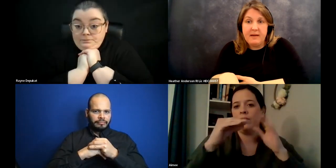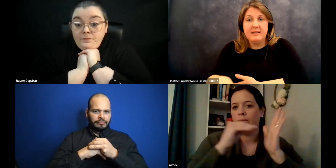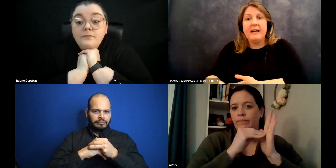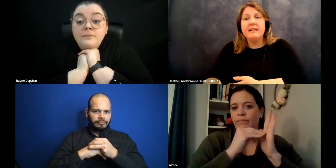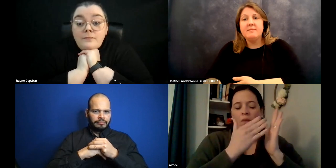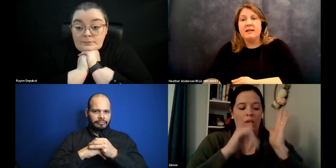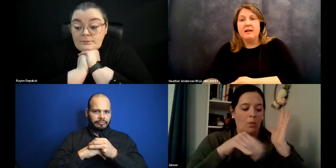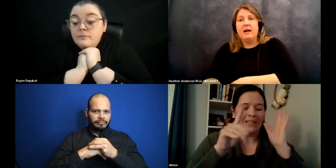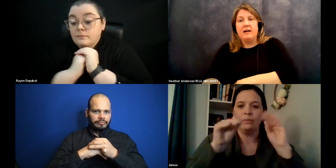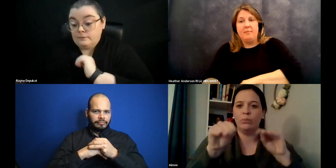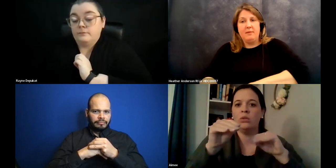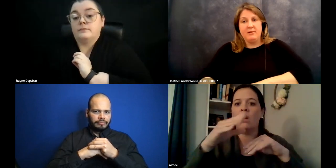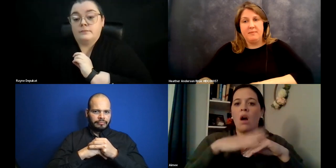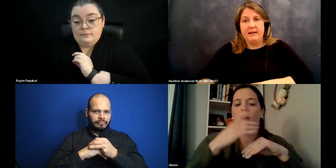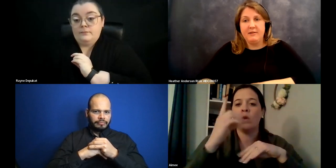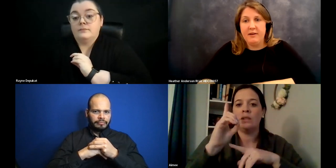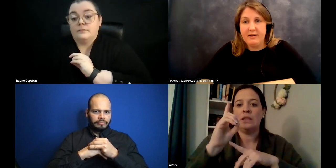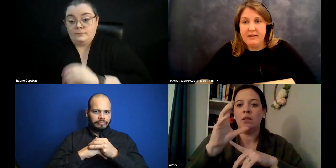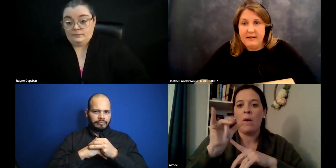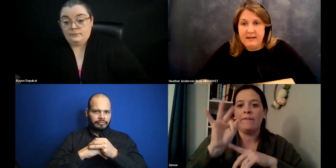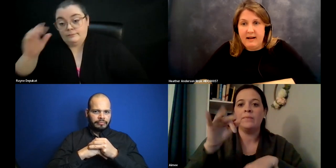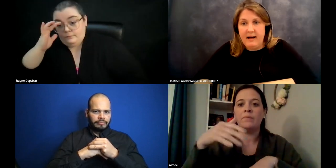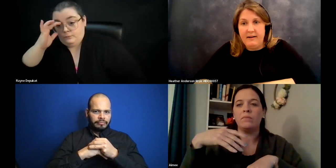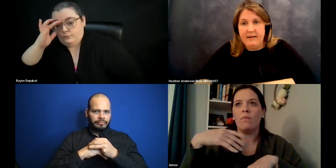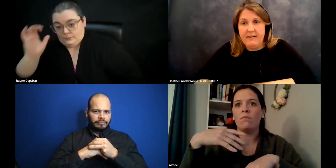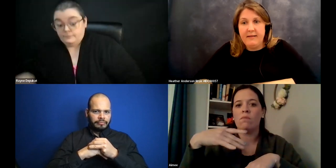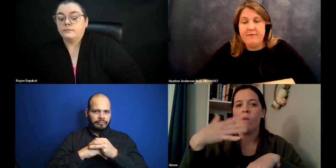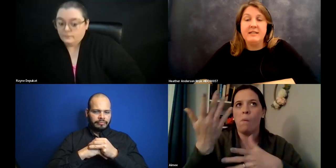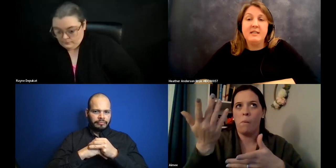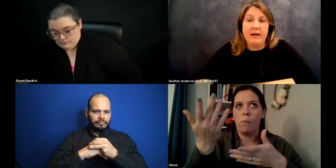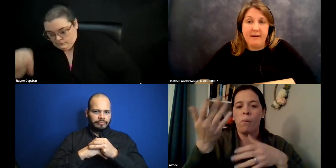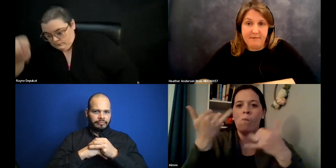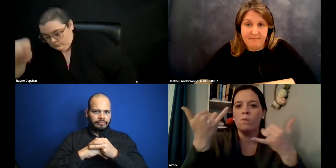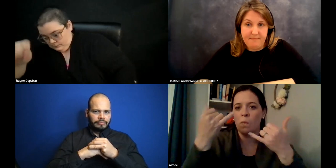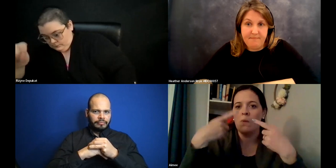Amy's saying, I'd like to make a comment about something I saw there for DCYF.